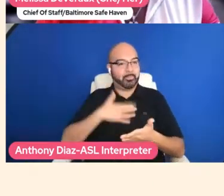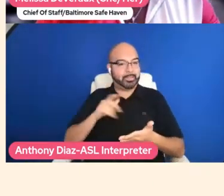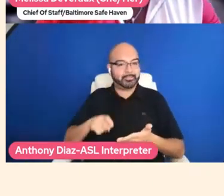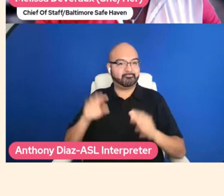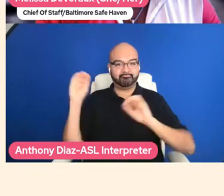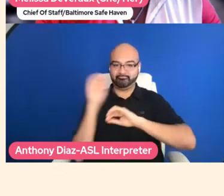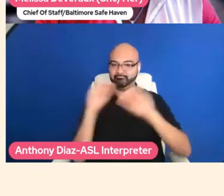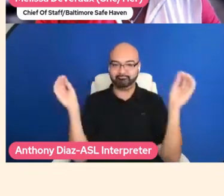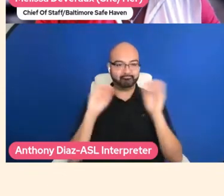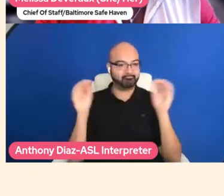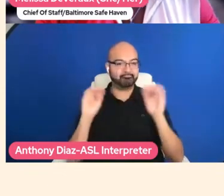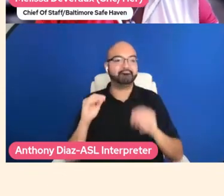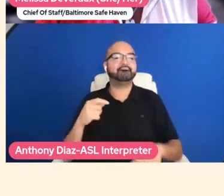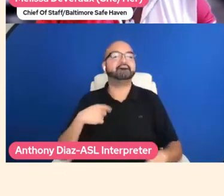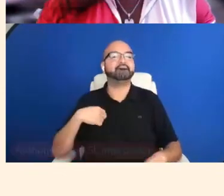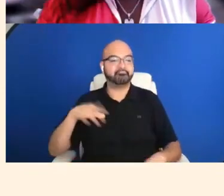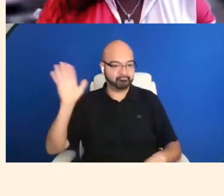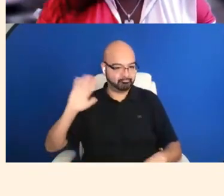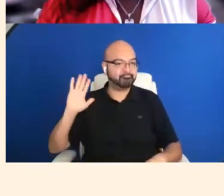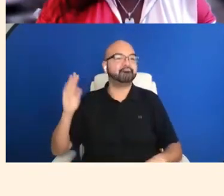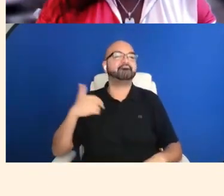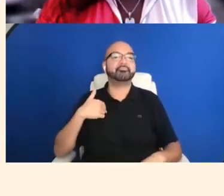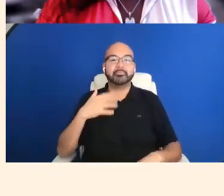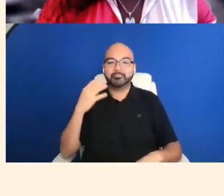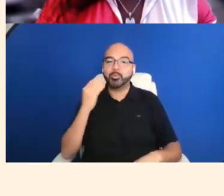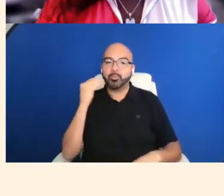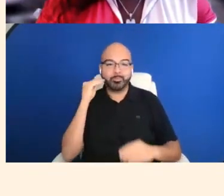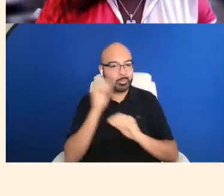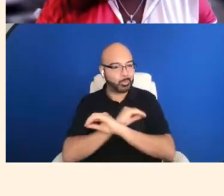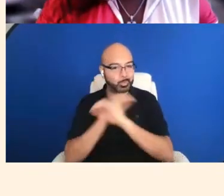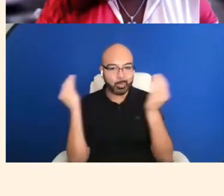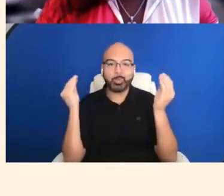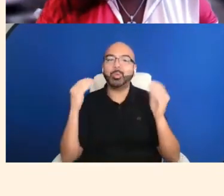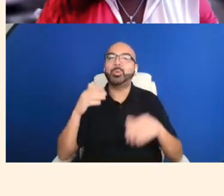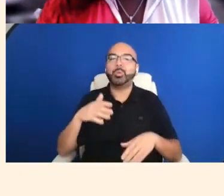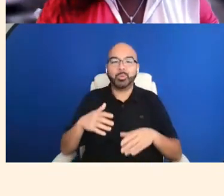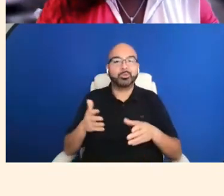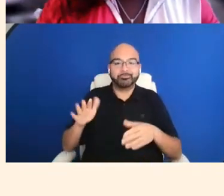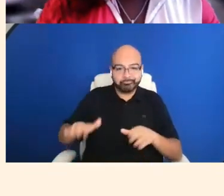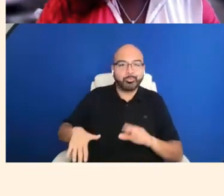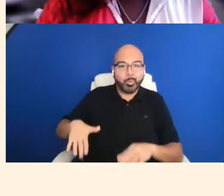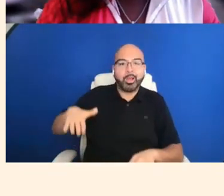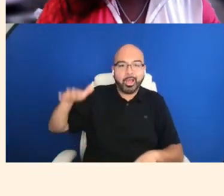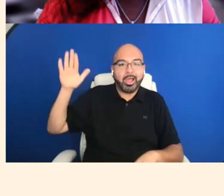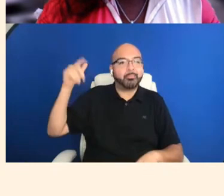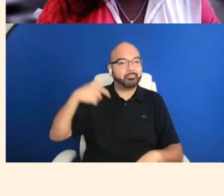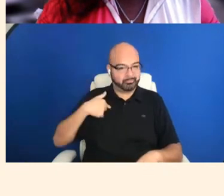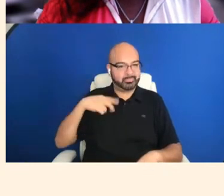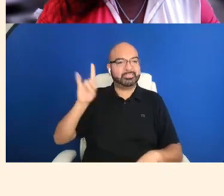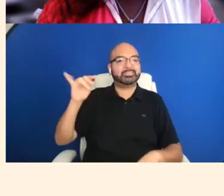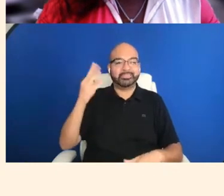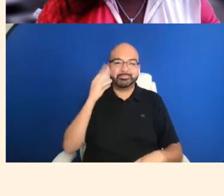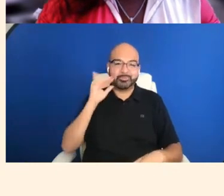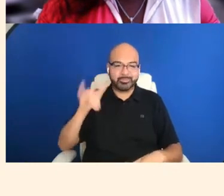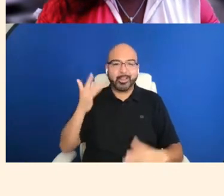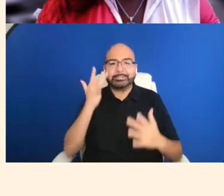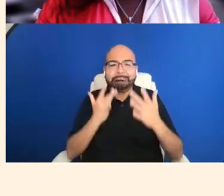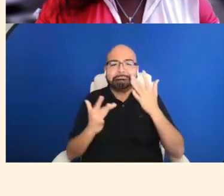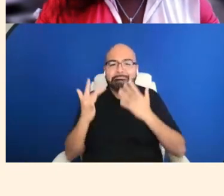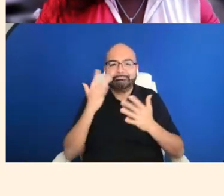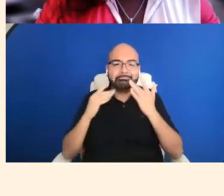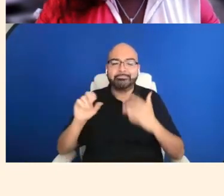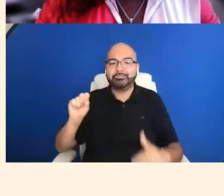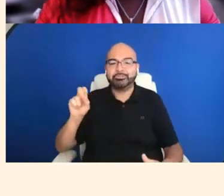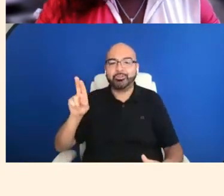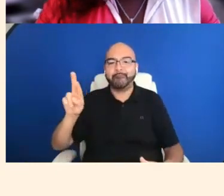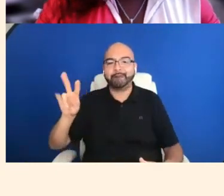As a formerly homeless individual growing up, I grew up in survival mode. And I